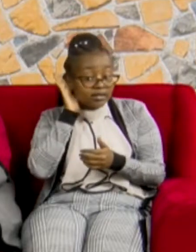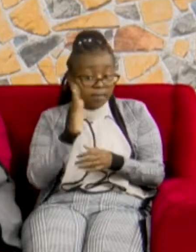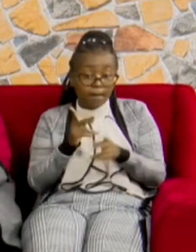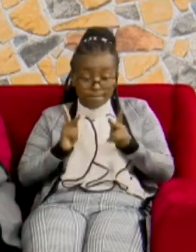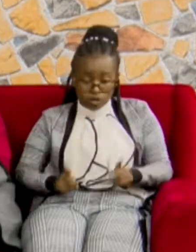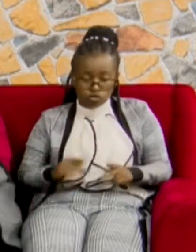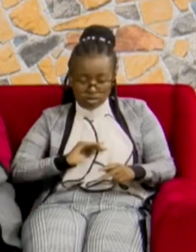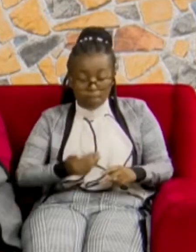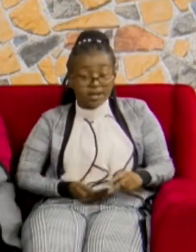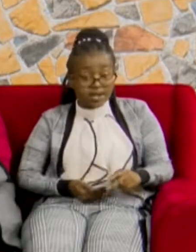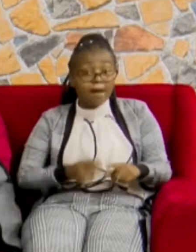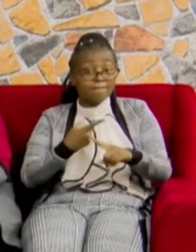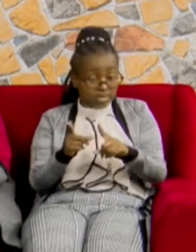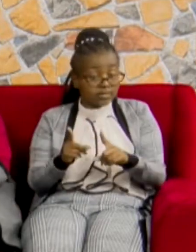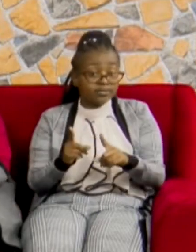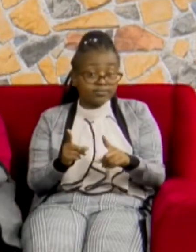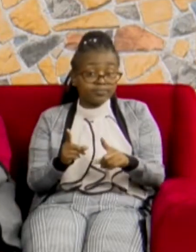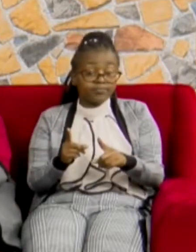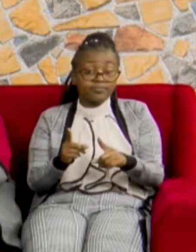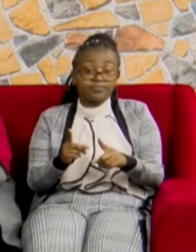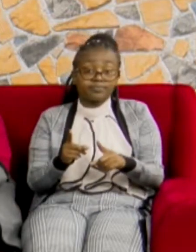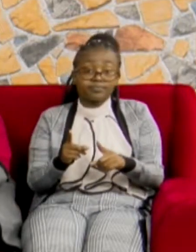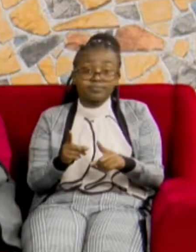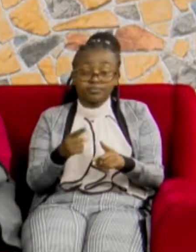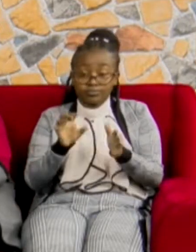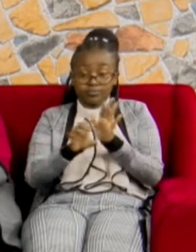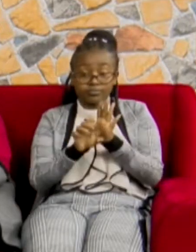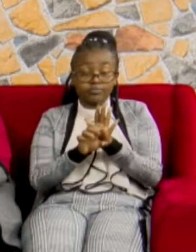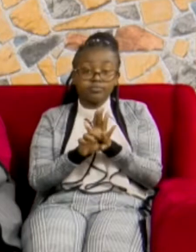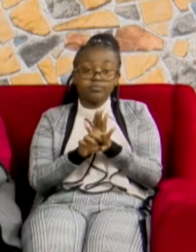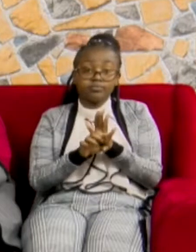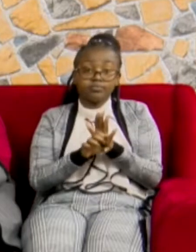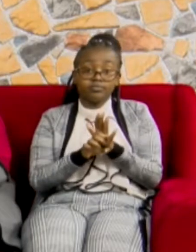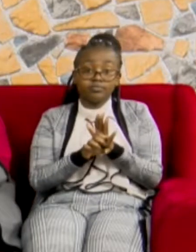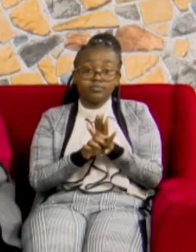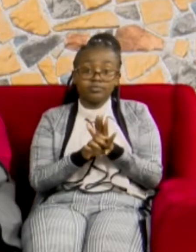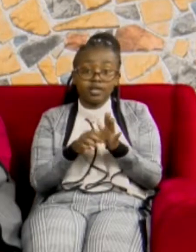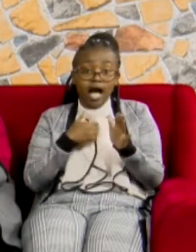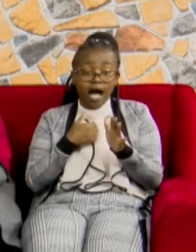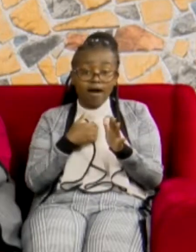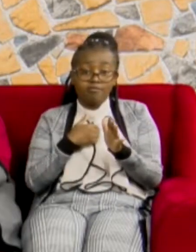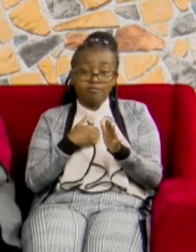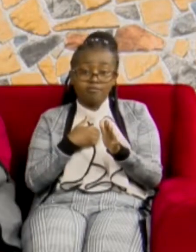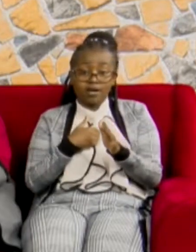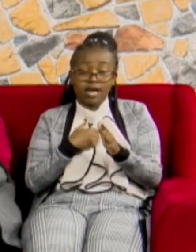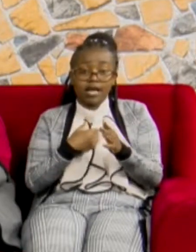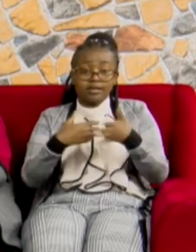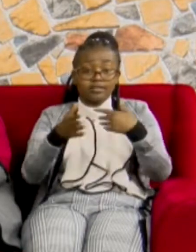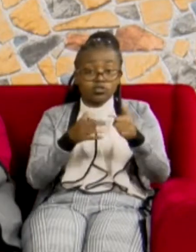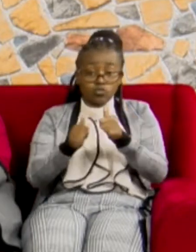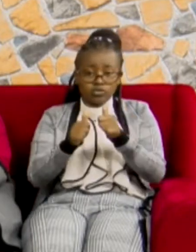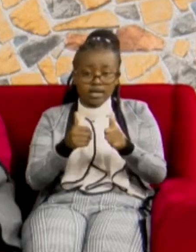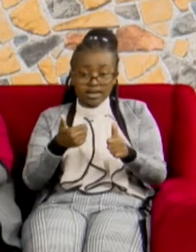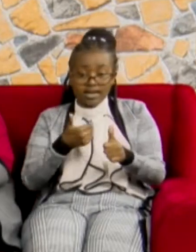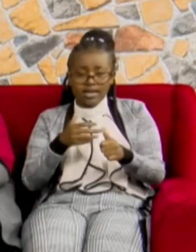pregnant. However, they are, for example, they are associated syndromes that you can get children